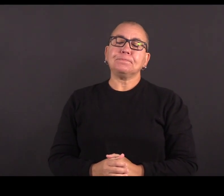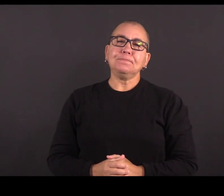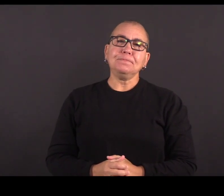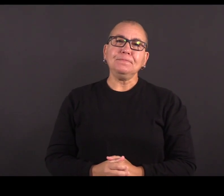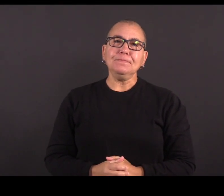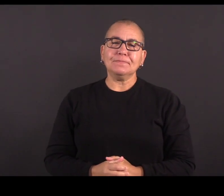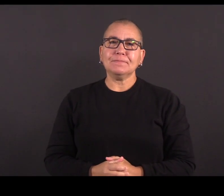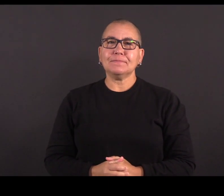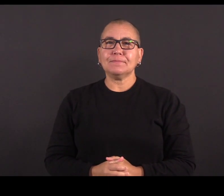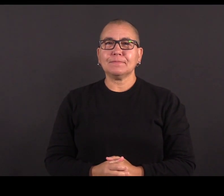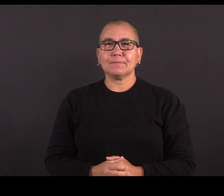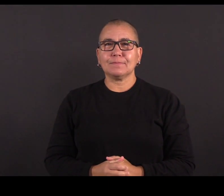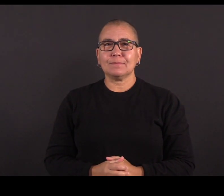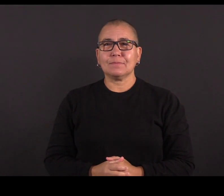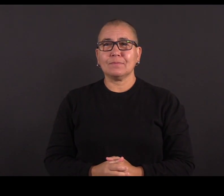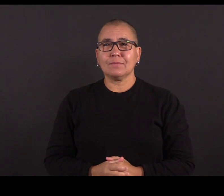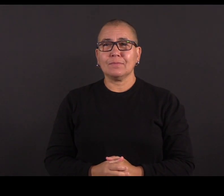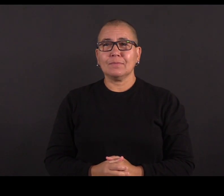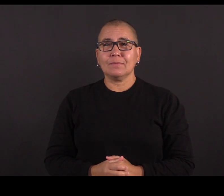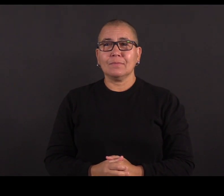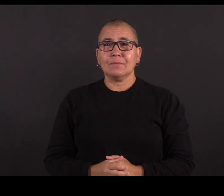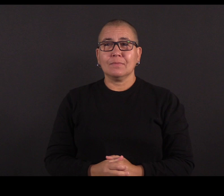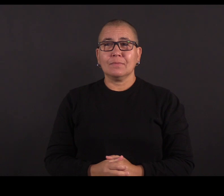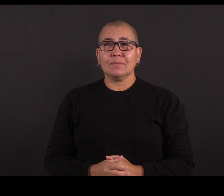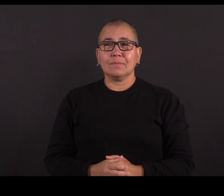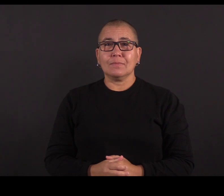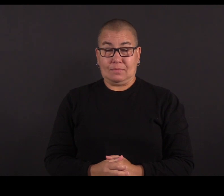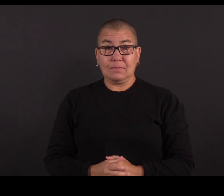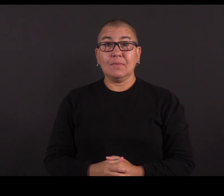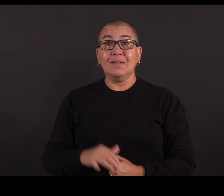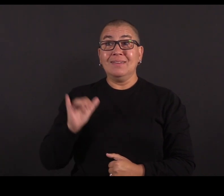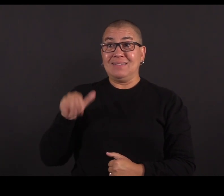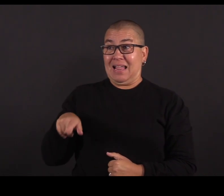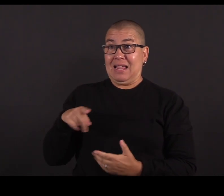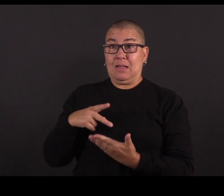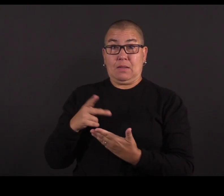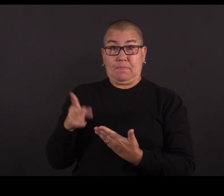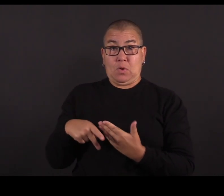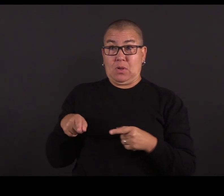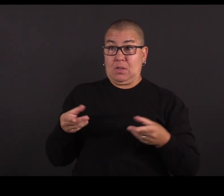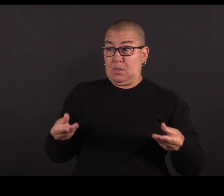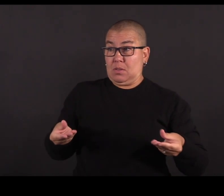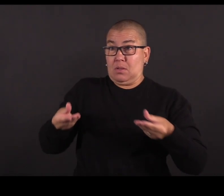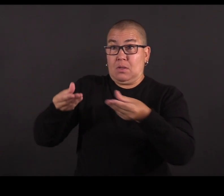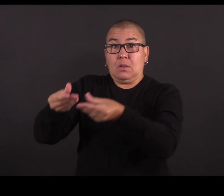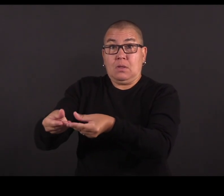And those components and the tenant can remain in their housing.